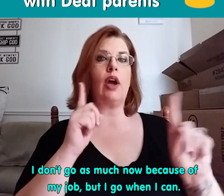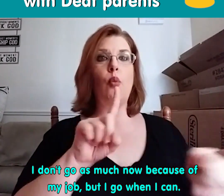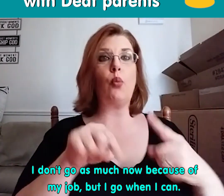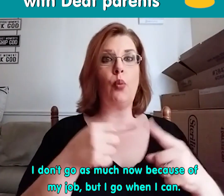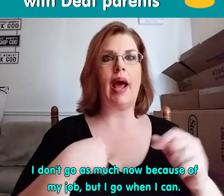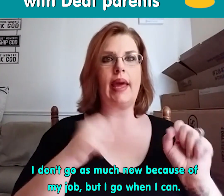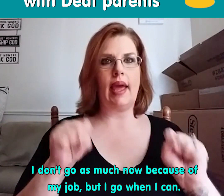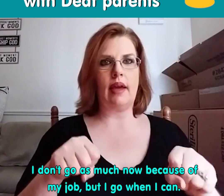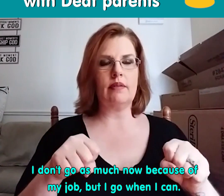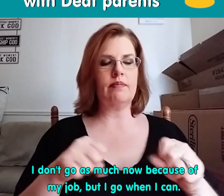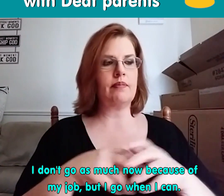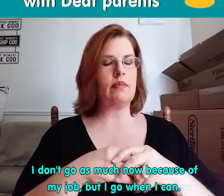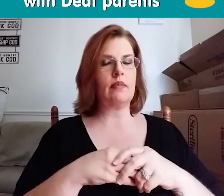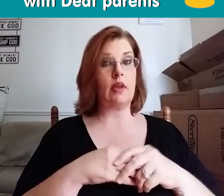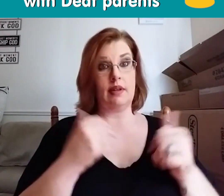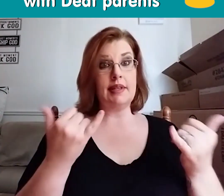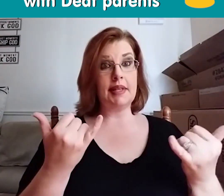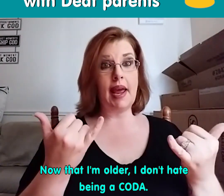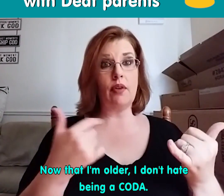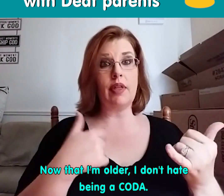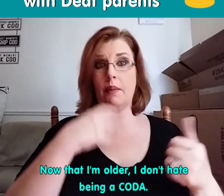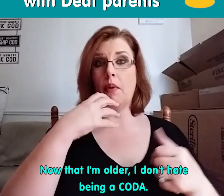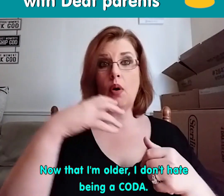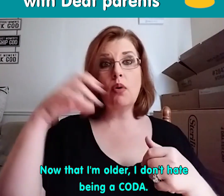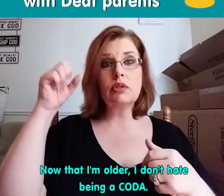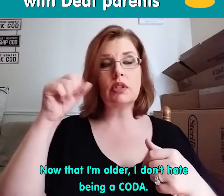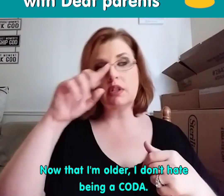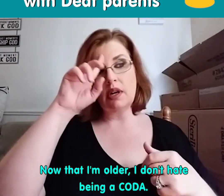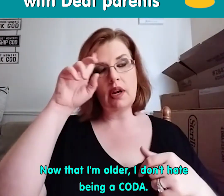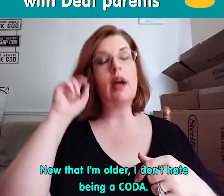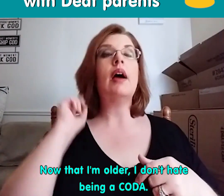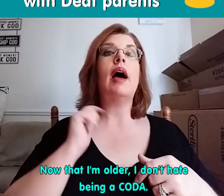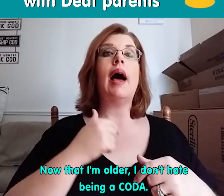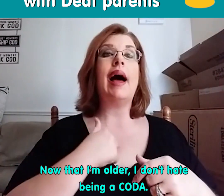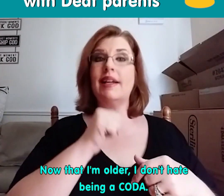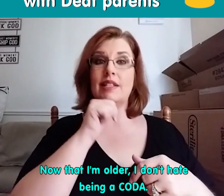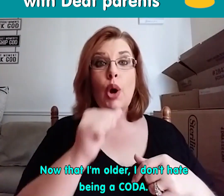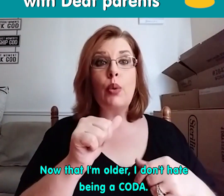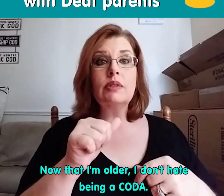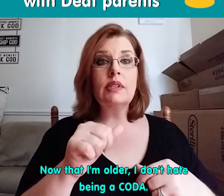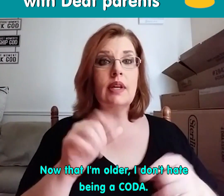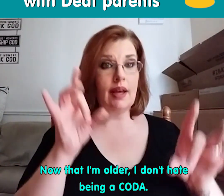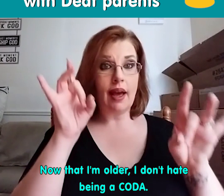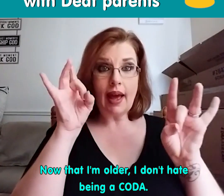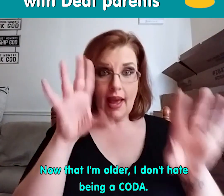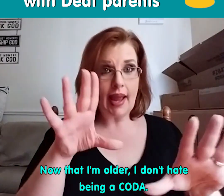So, my dad died on Sunday, October the 5th.